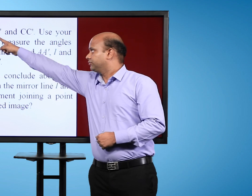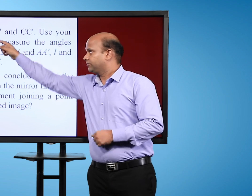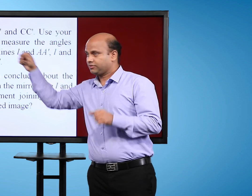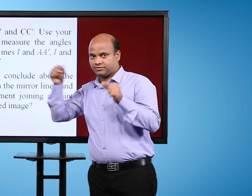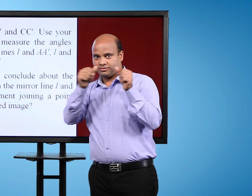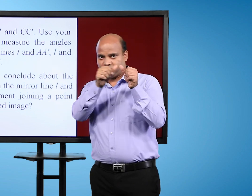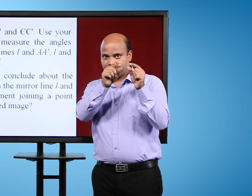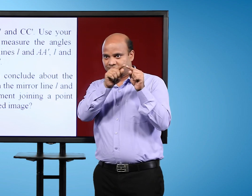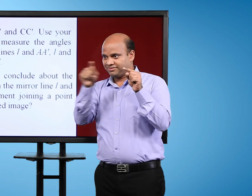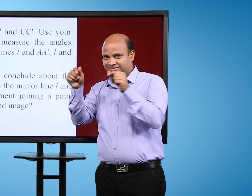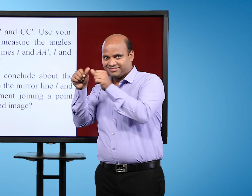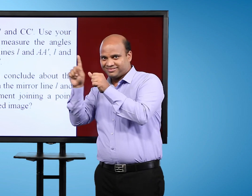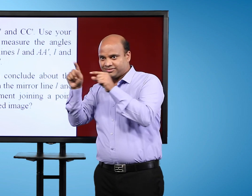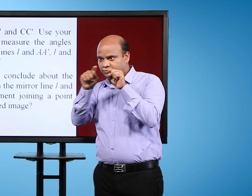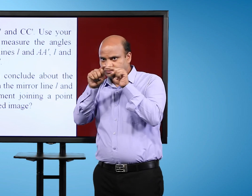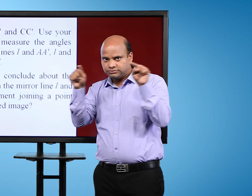Join AA',